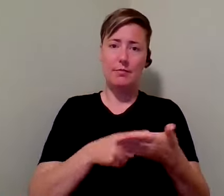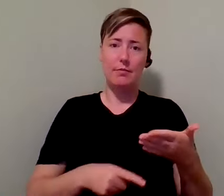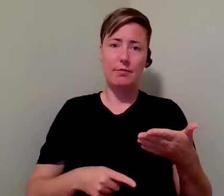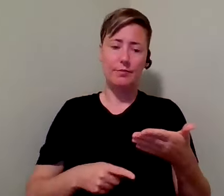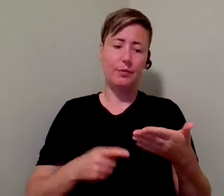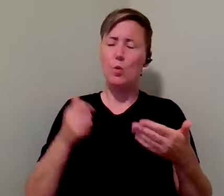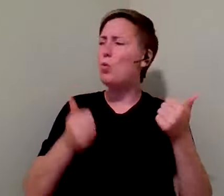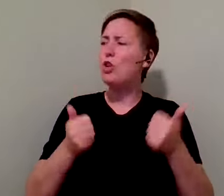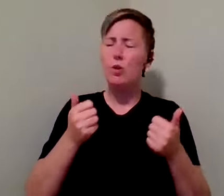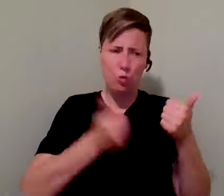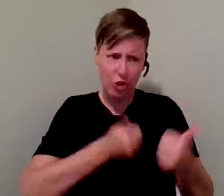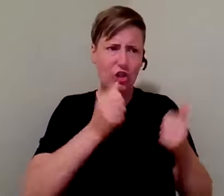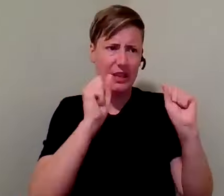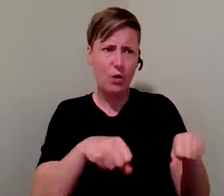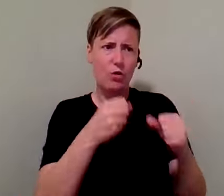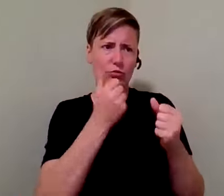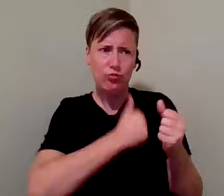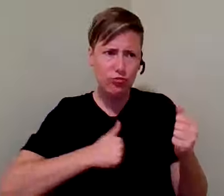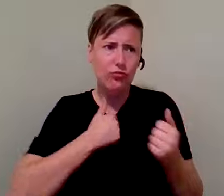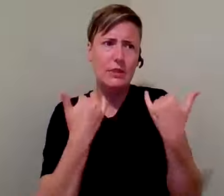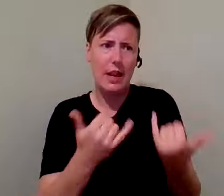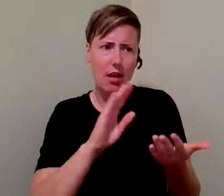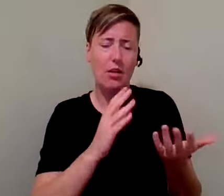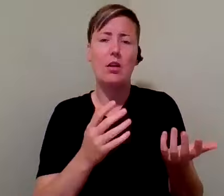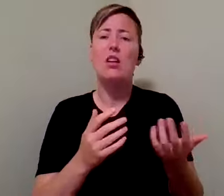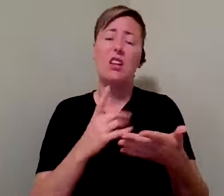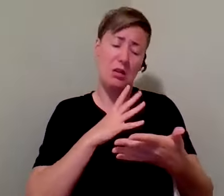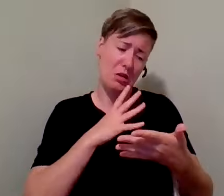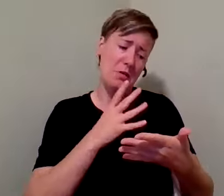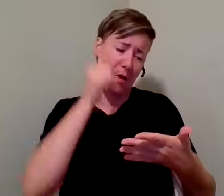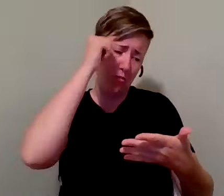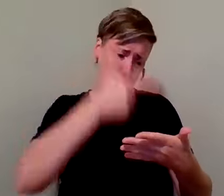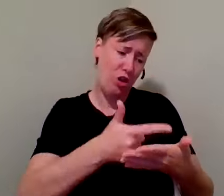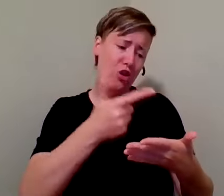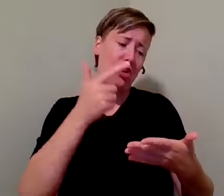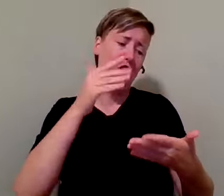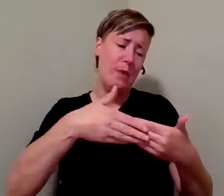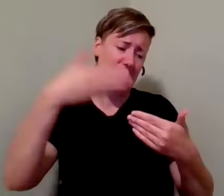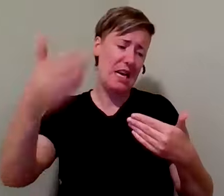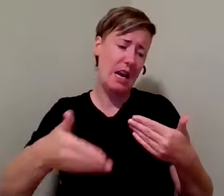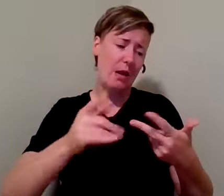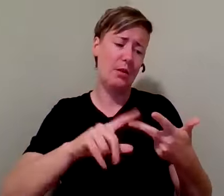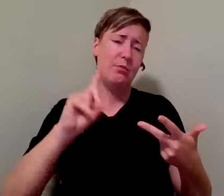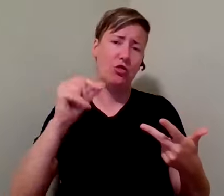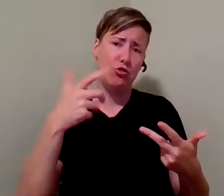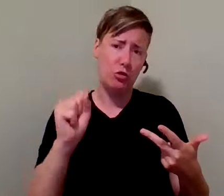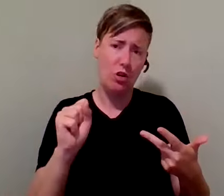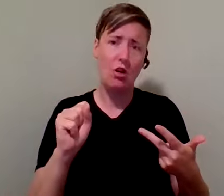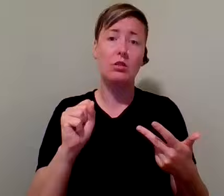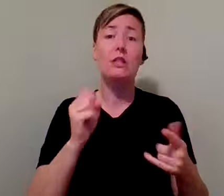I can make amends to my neighbors. I can make amends to my dogs. I can make amends to the cigarette vendor whose store